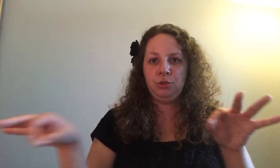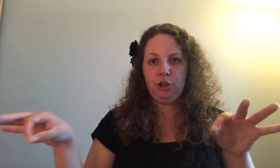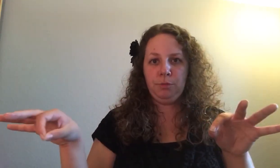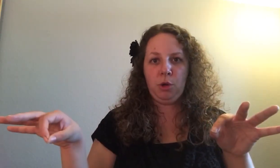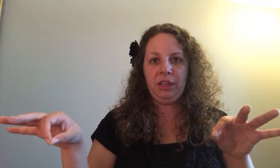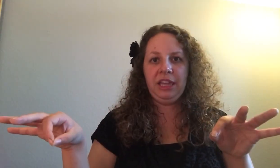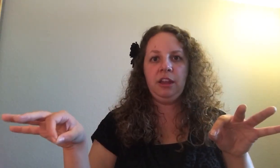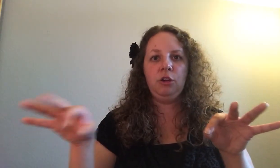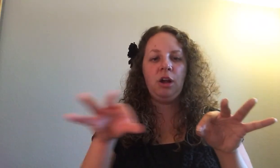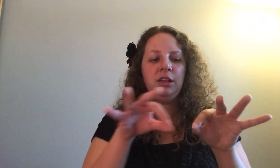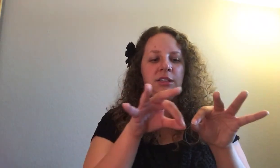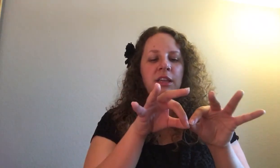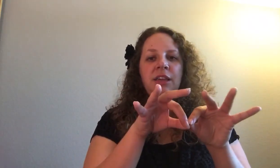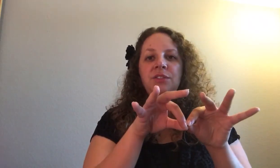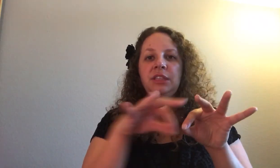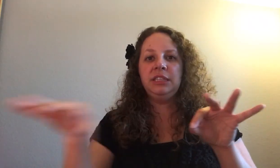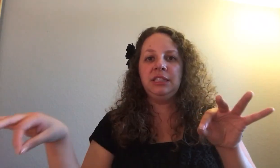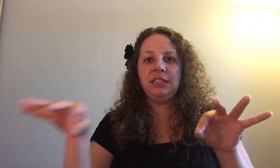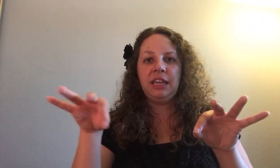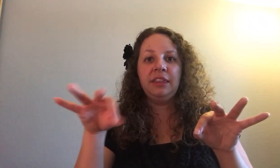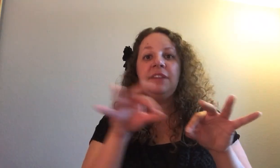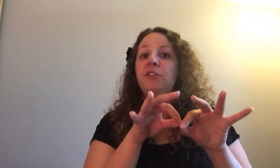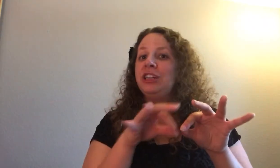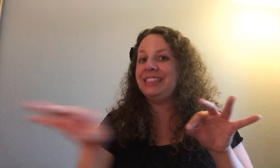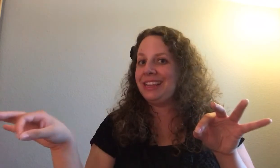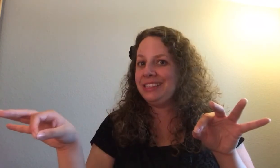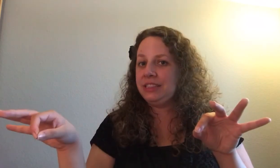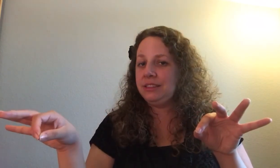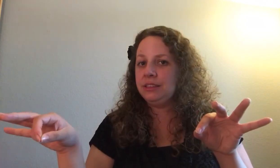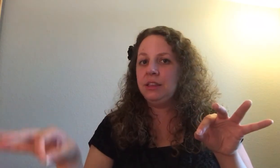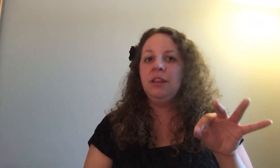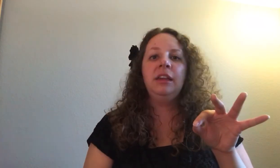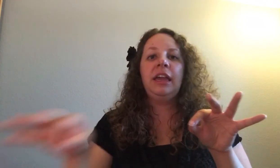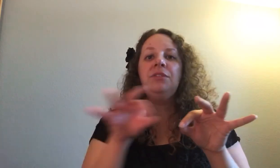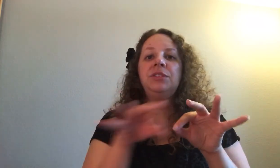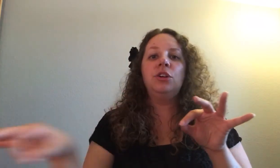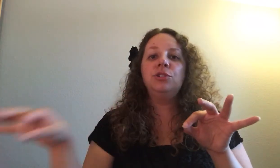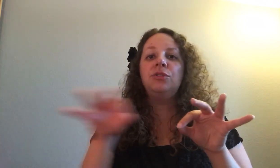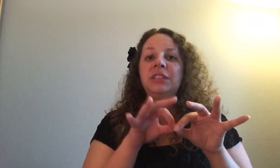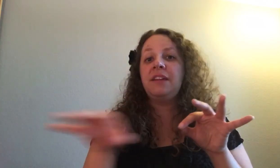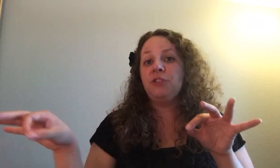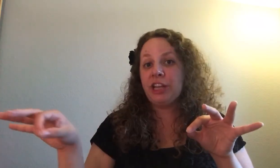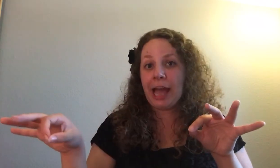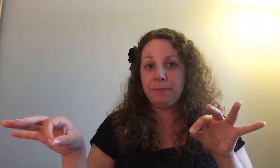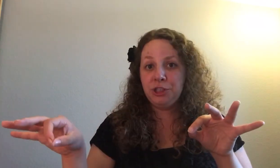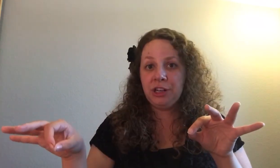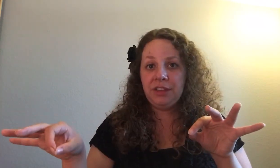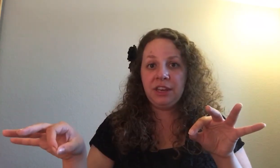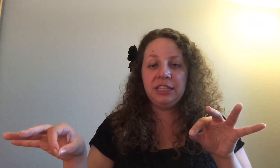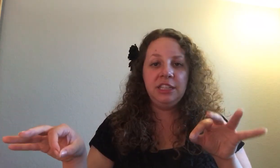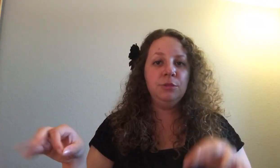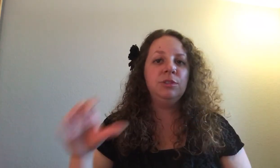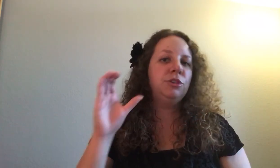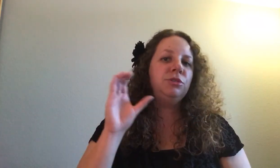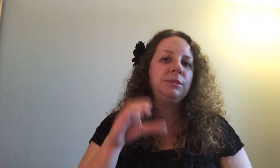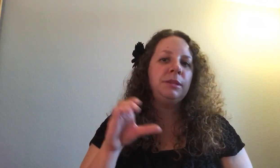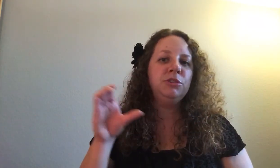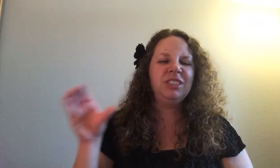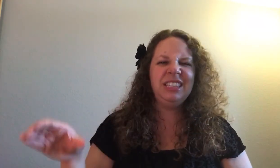you're pulling it across. This is the sign like for a sentence. Okay, this is also the sign for captioning that I see used. So sometimes you'll see